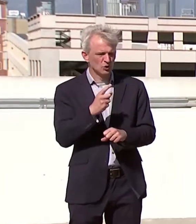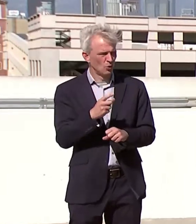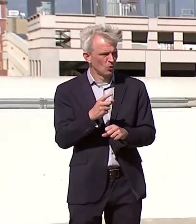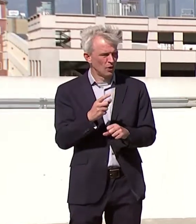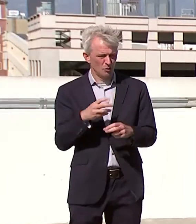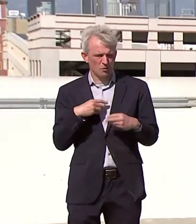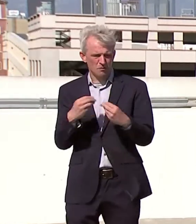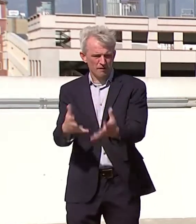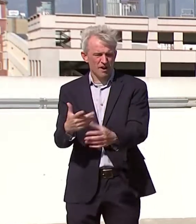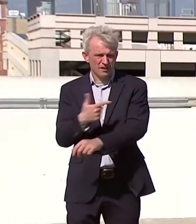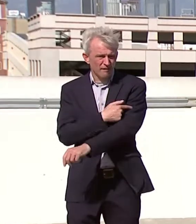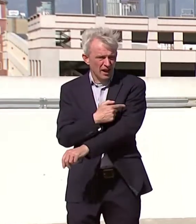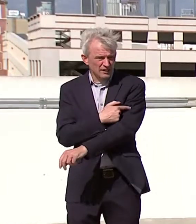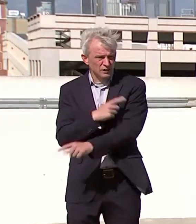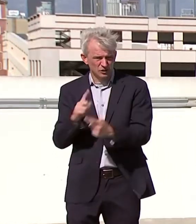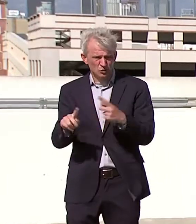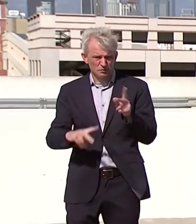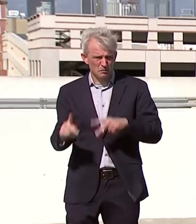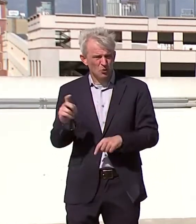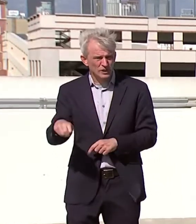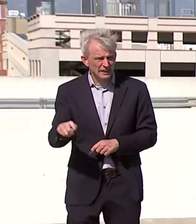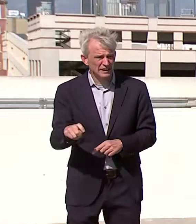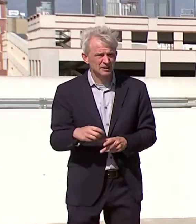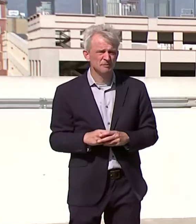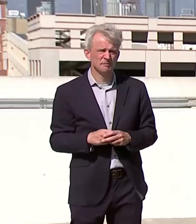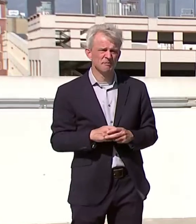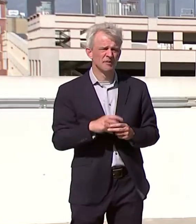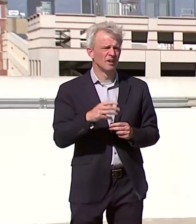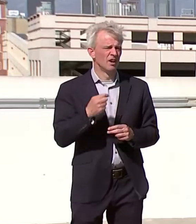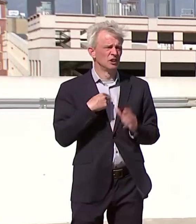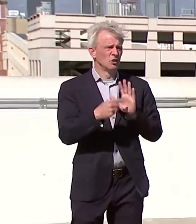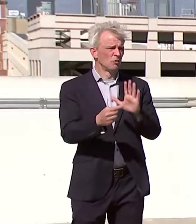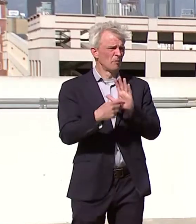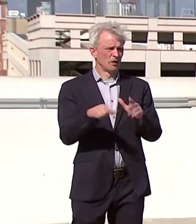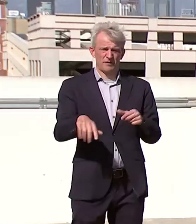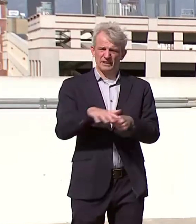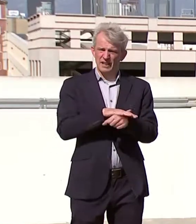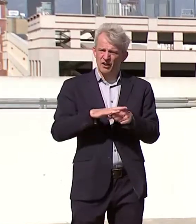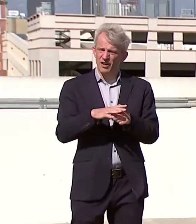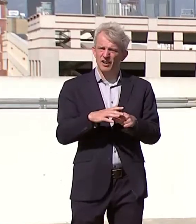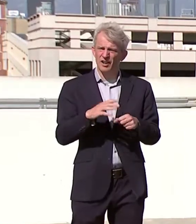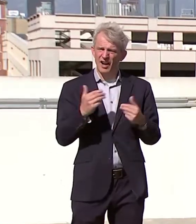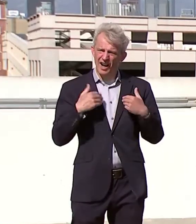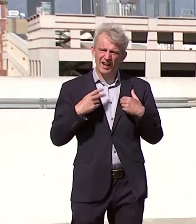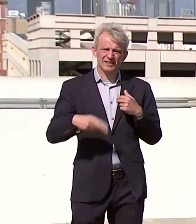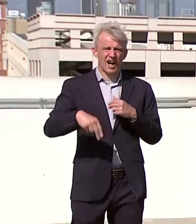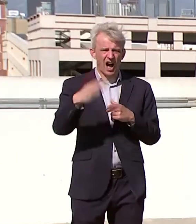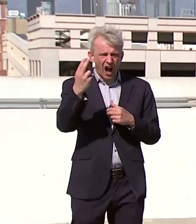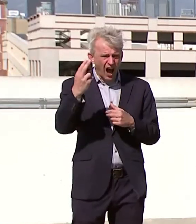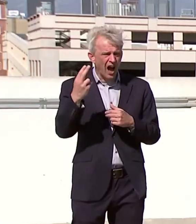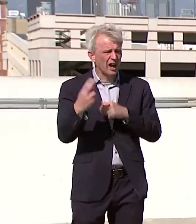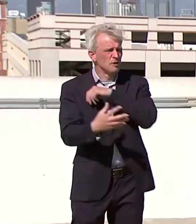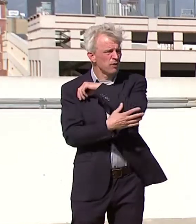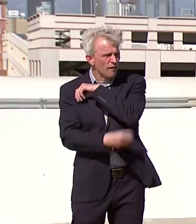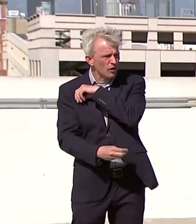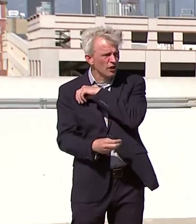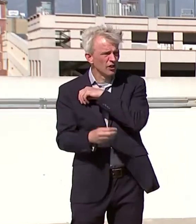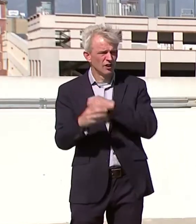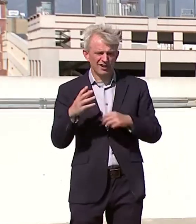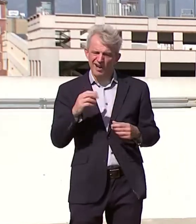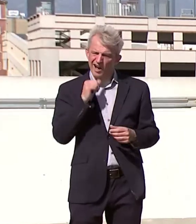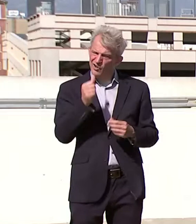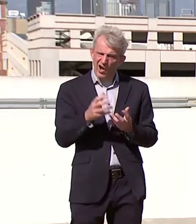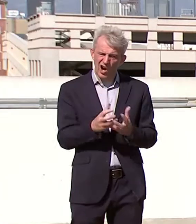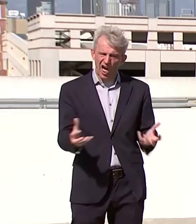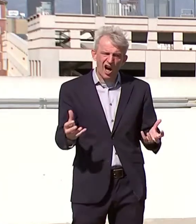As a representative of the area that has a high amount of poverty and low amounts of